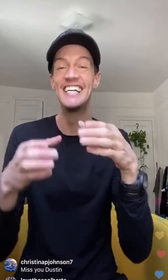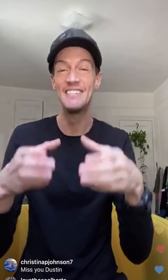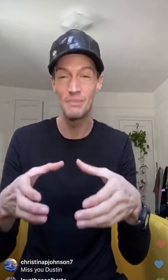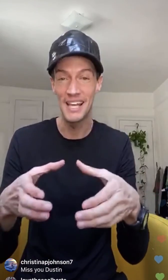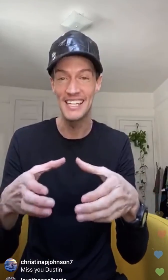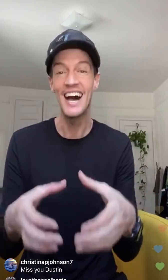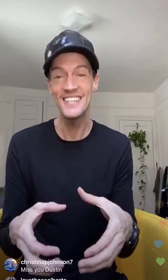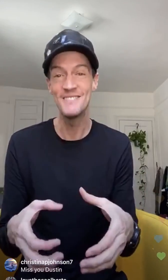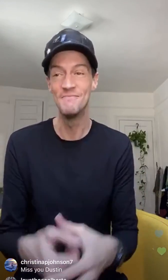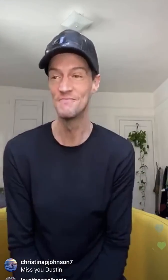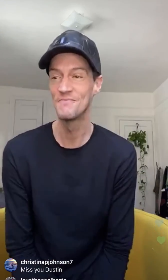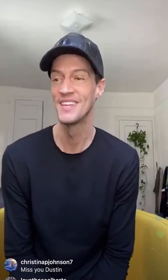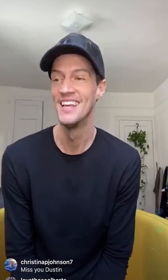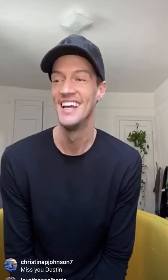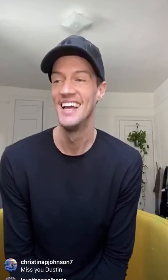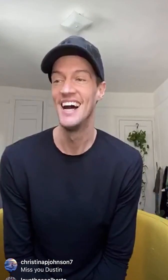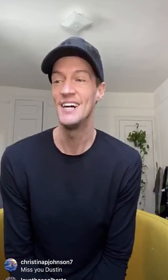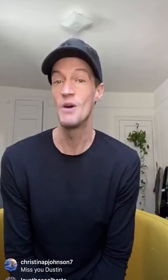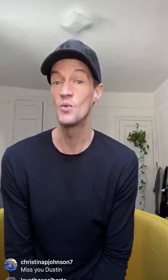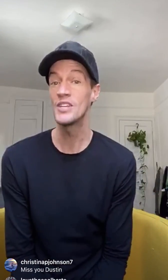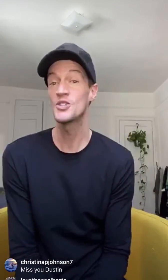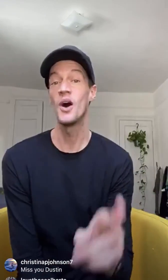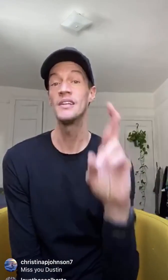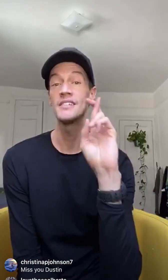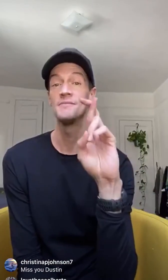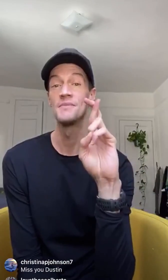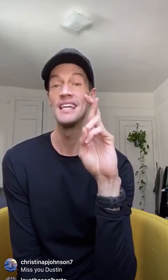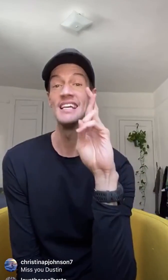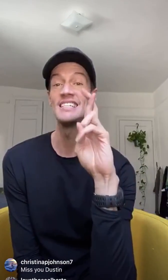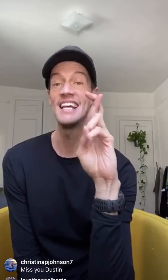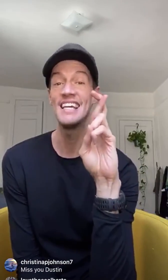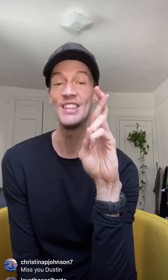point to your teeth. Glass, china, porcelain. So if you wanted a glass